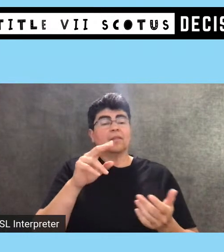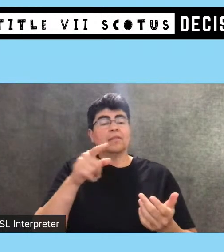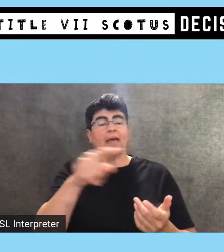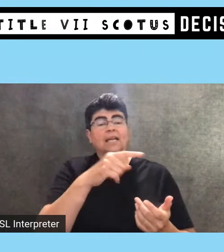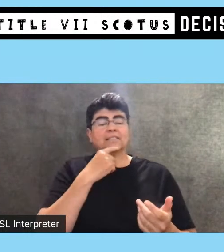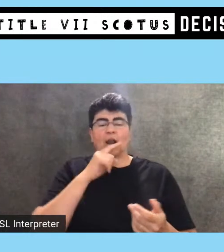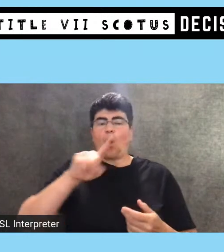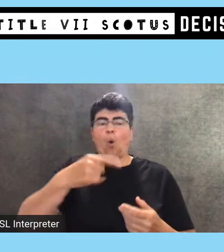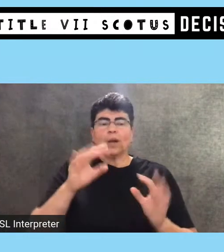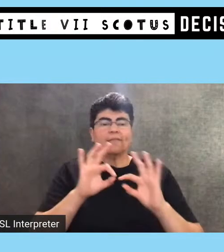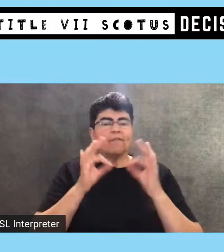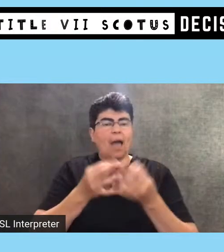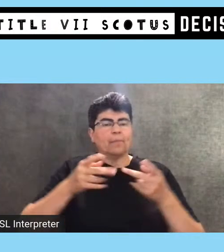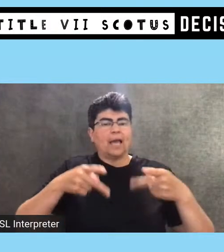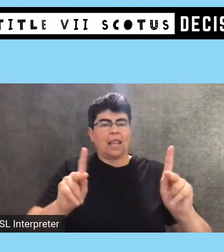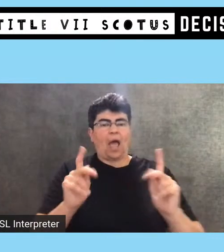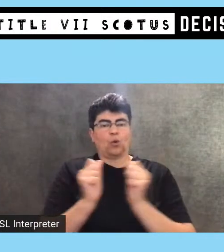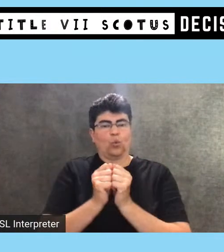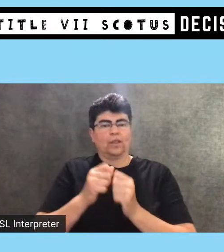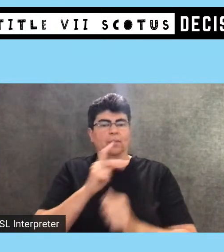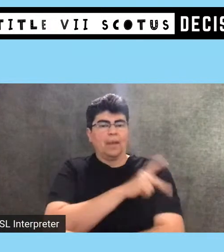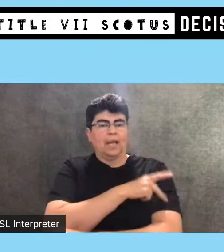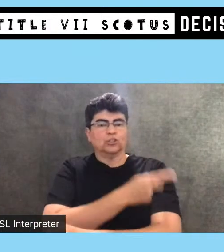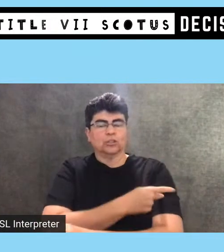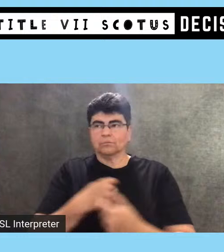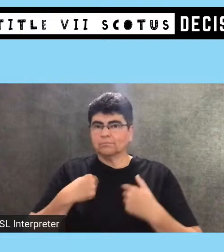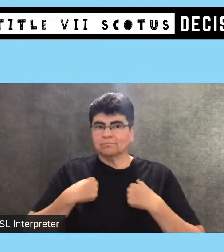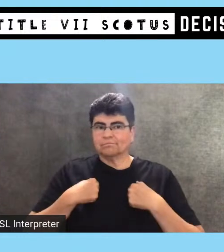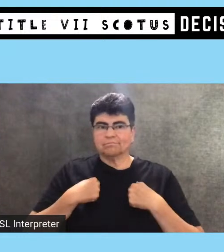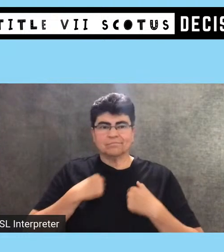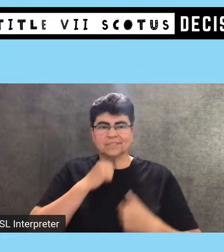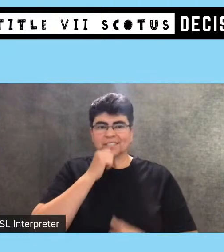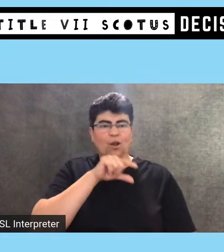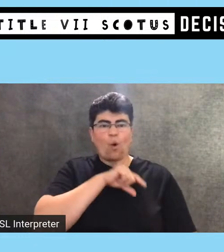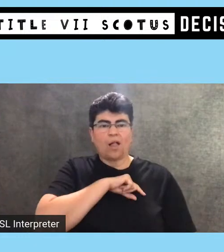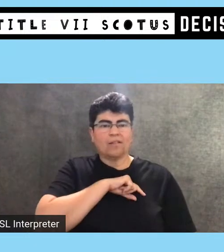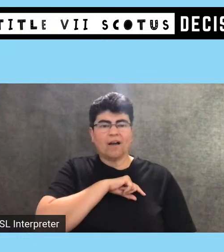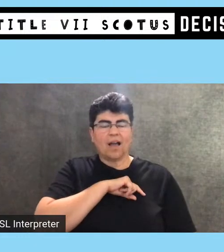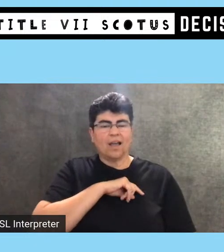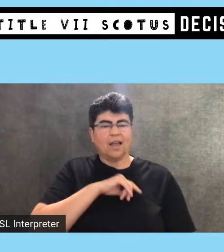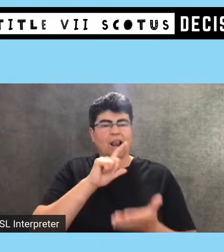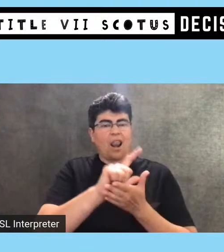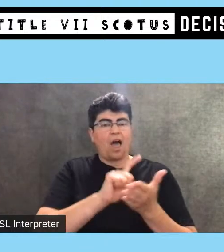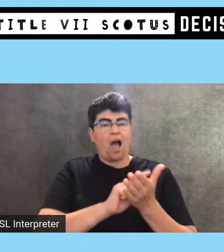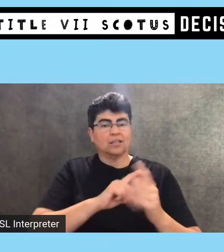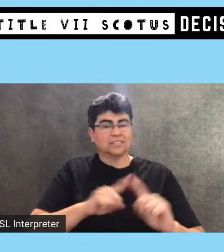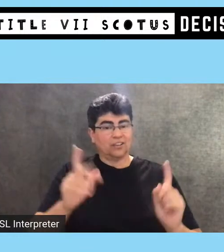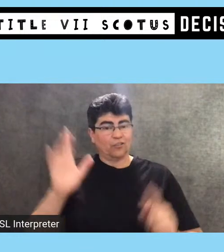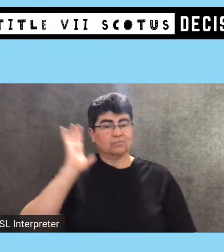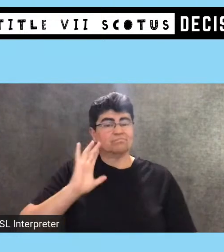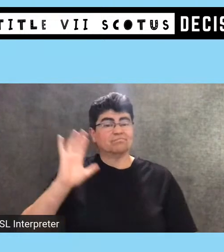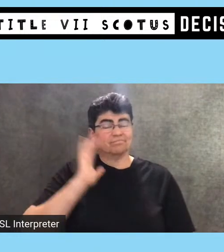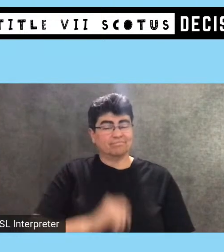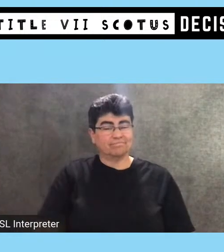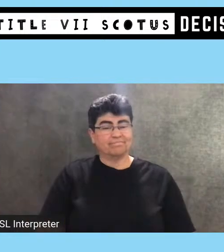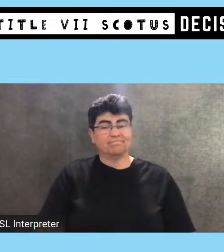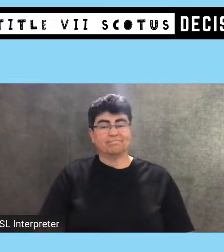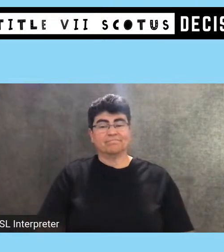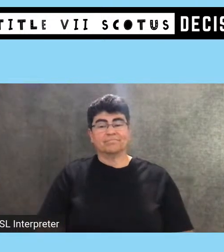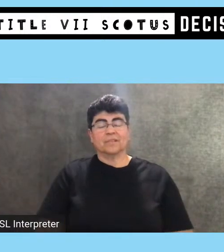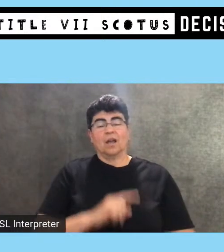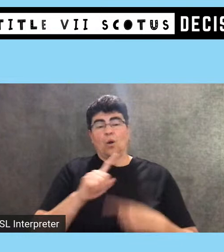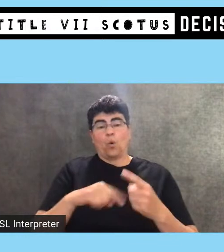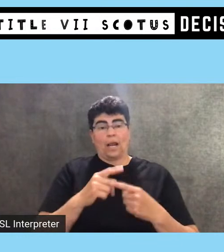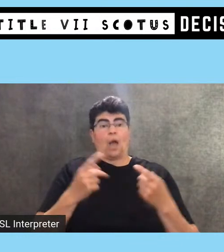family was allowed in. I didn't qualify. The laws were different back then. When I was